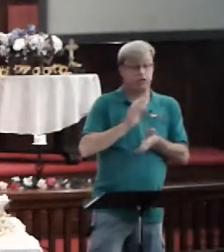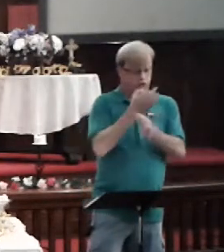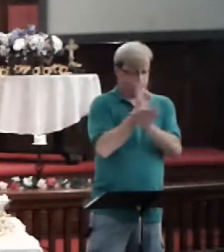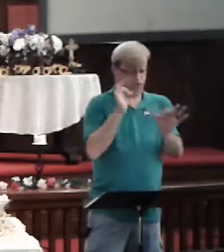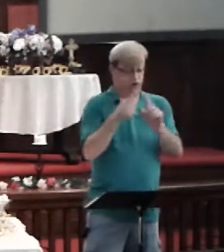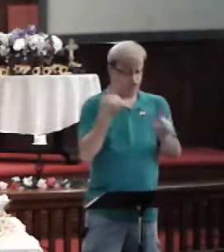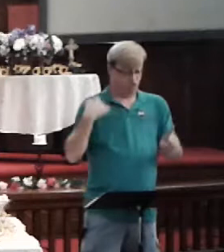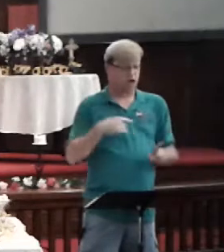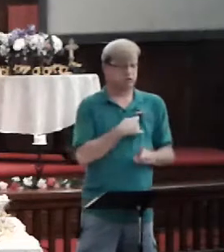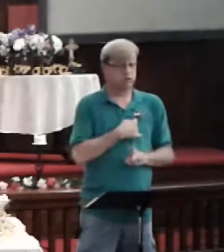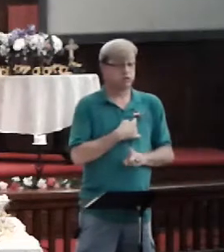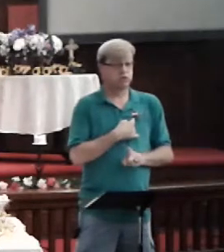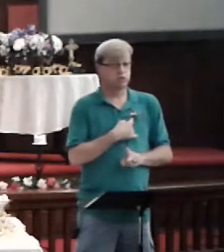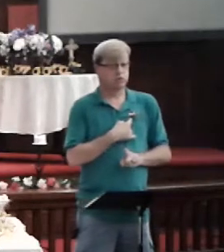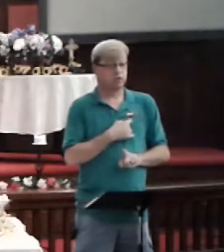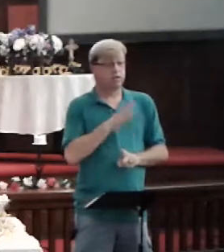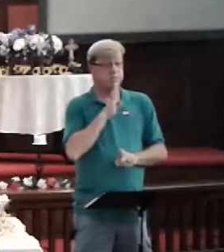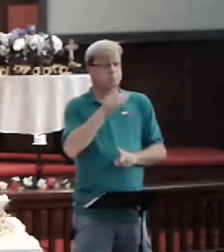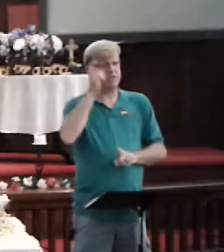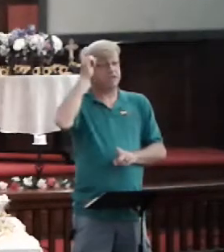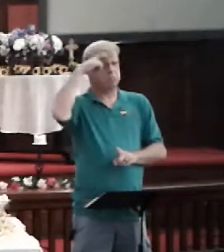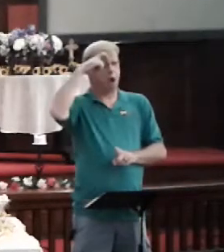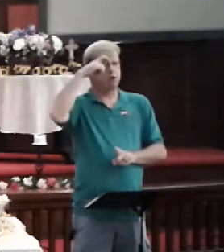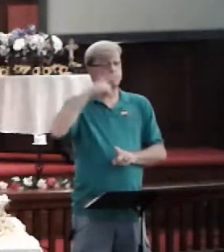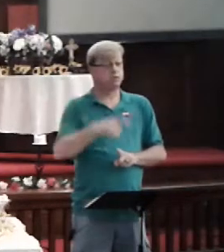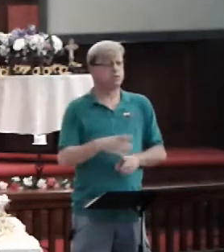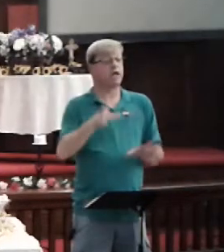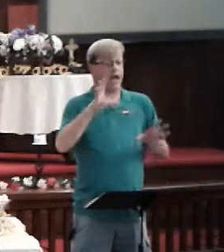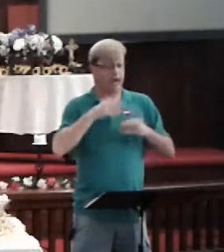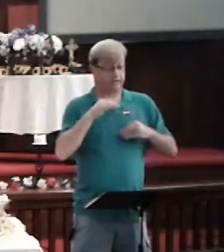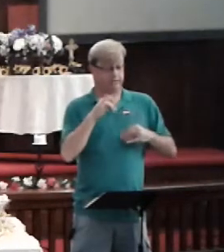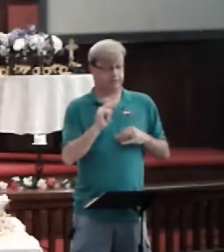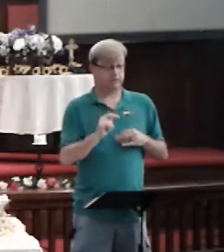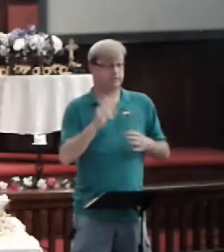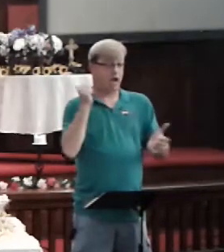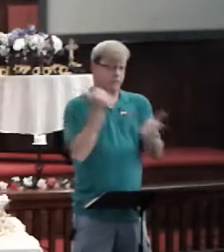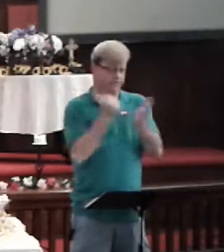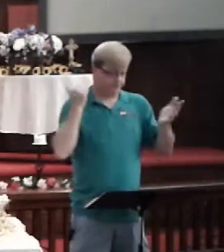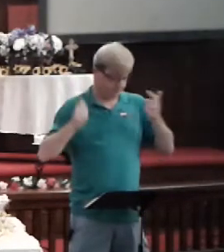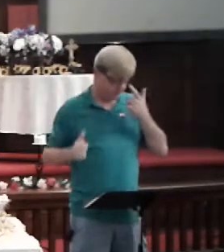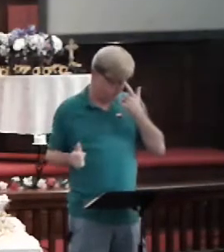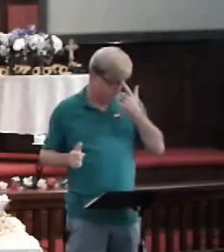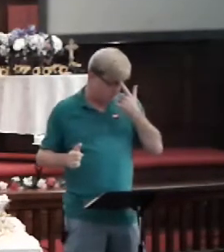us. Be smart. Accept it. Amen. Amen.